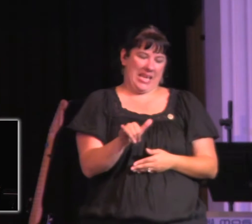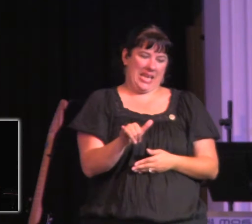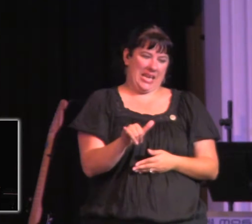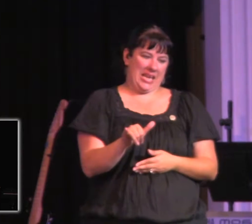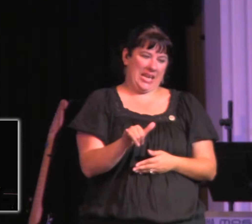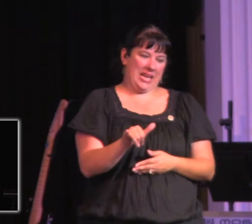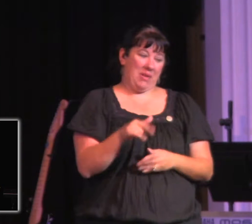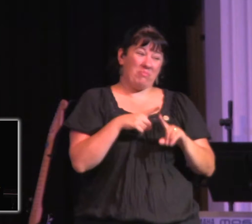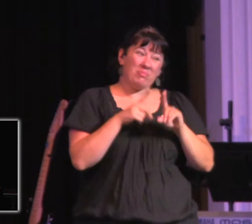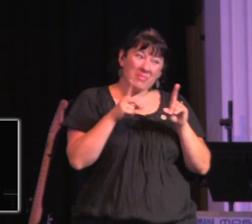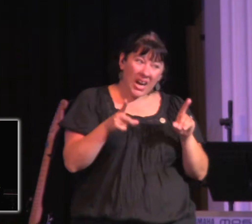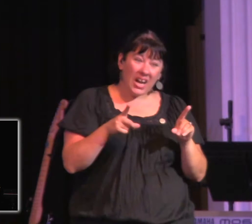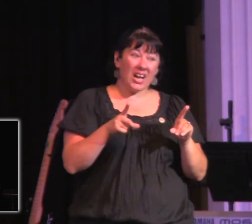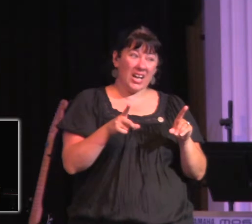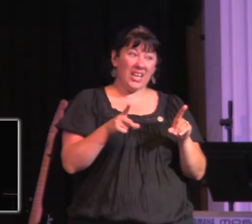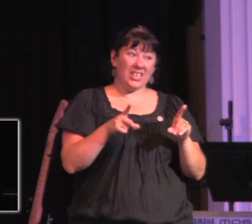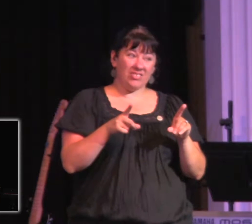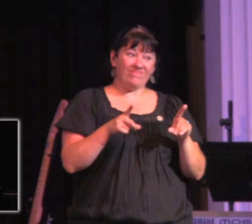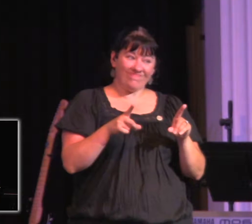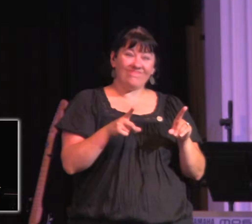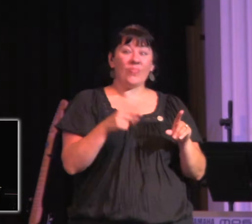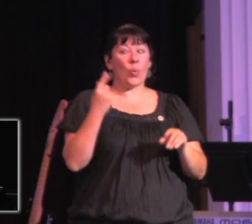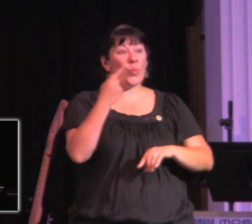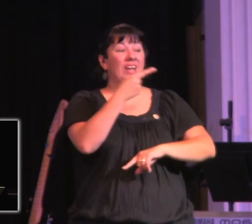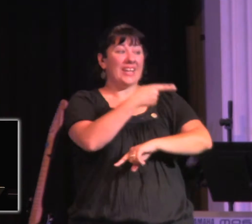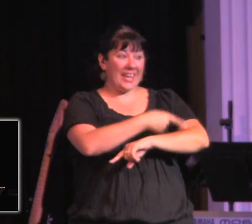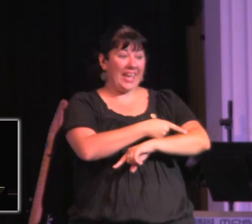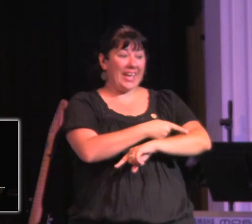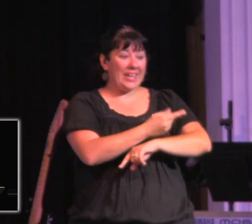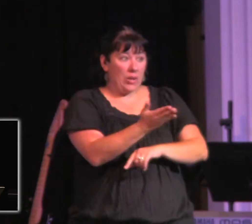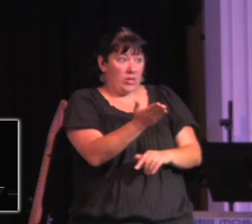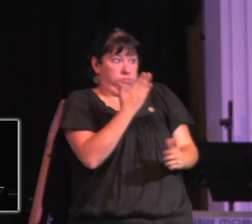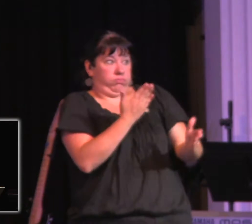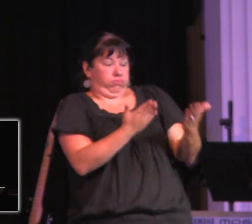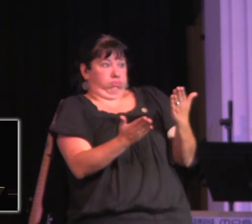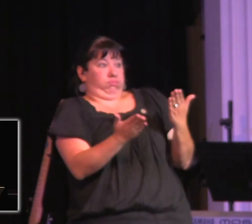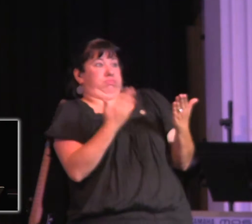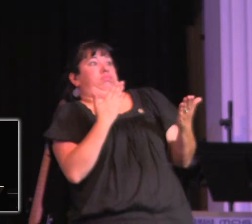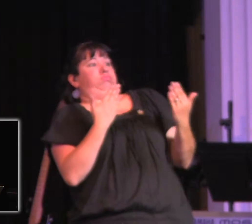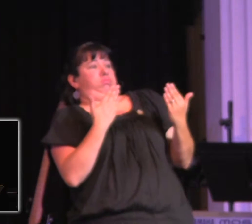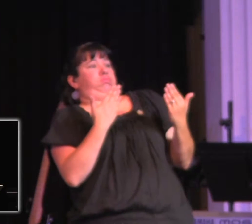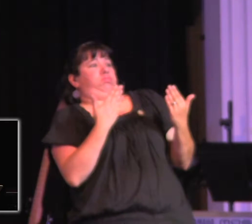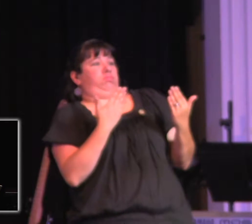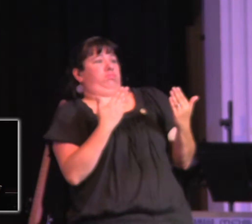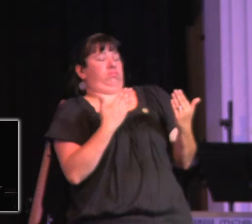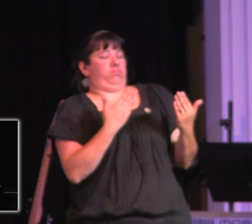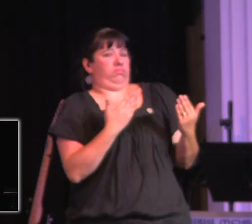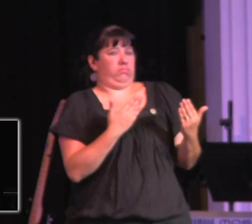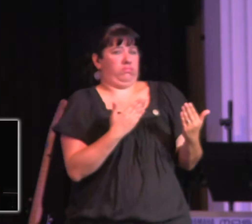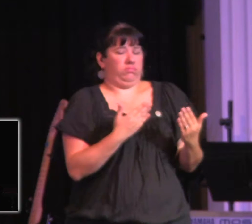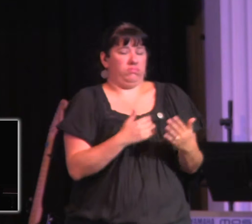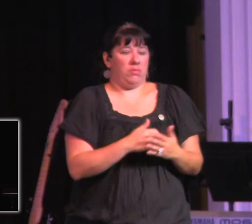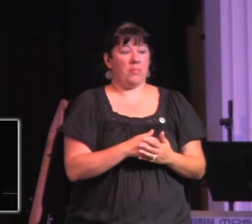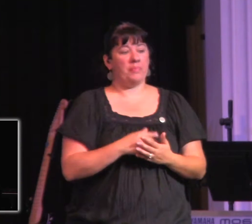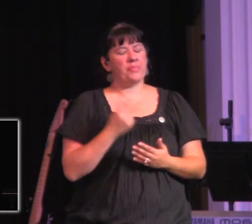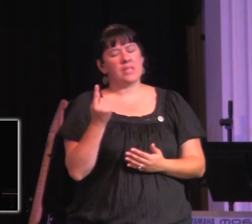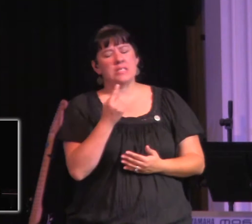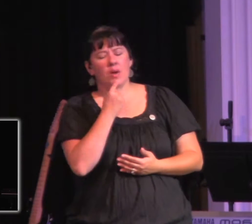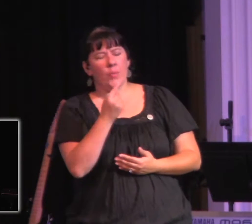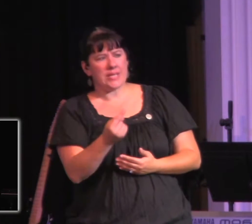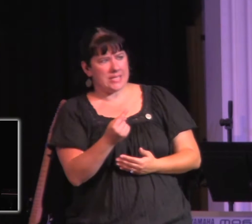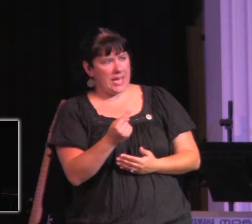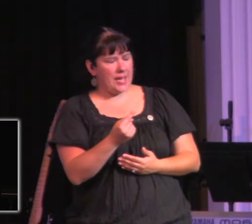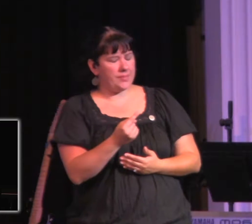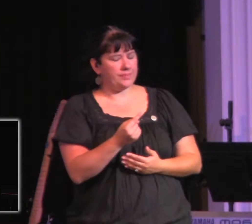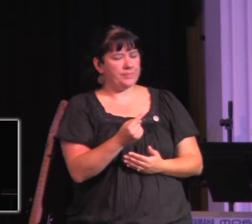time before you will. You know, somebody said that everybody is either coming out of a trial or a hard time,